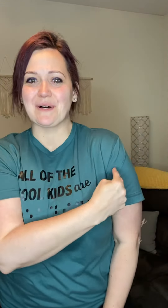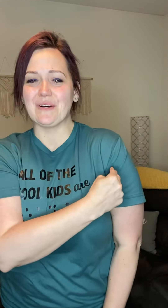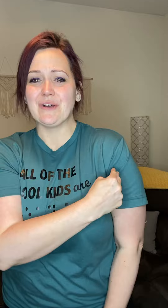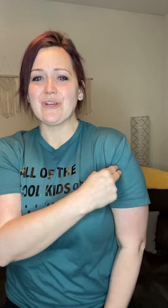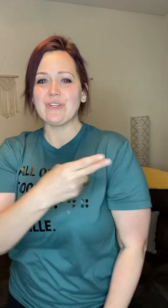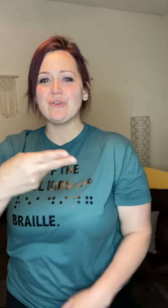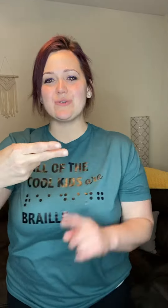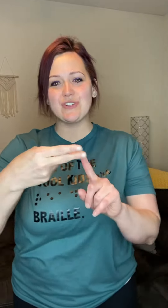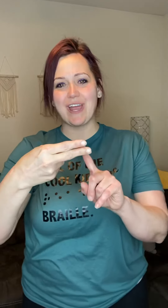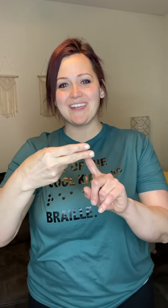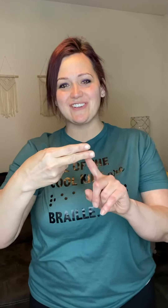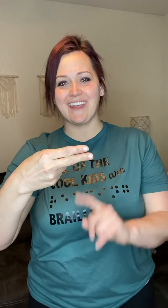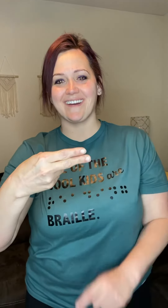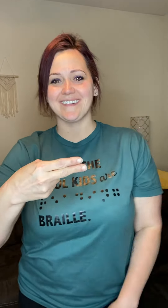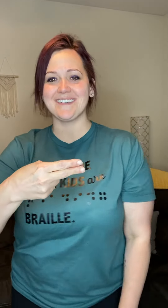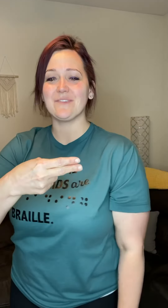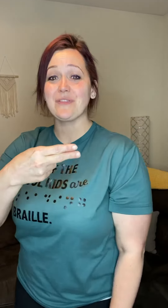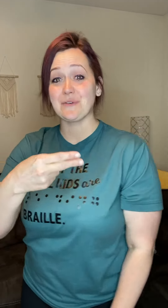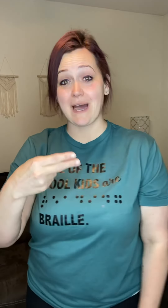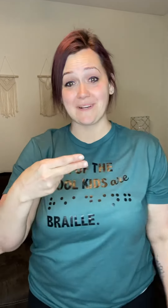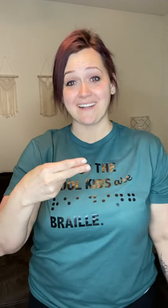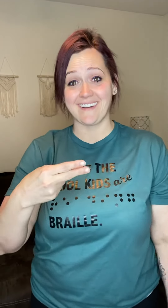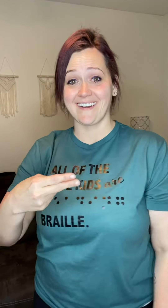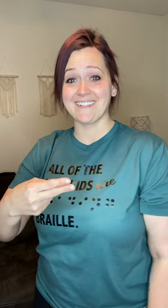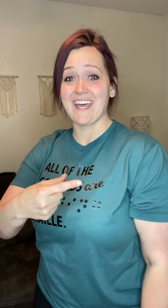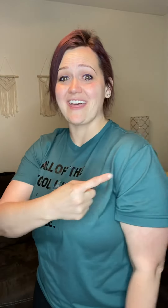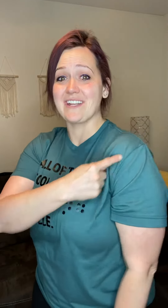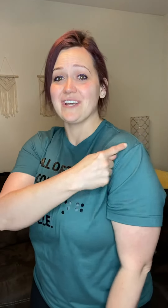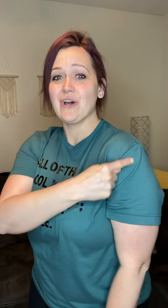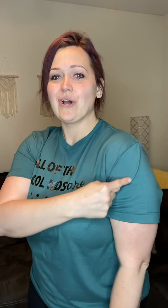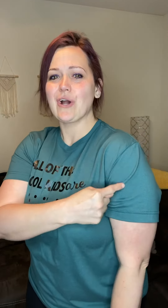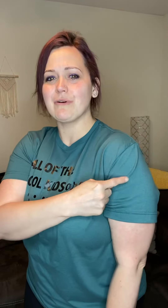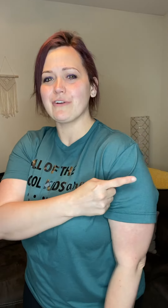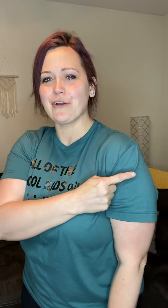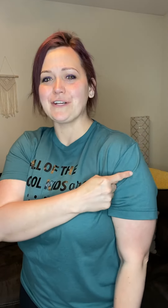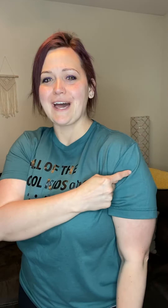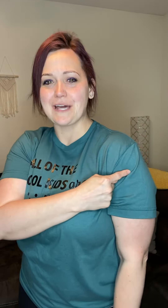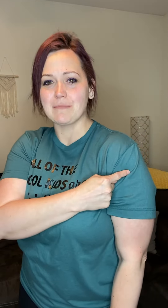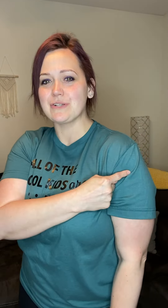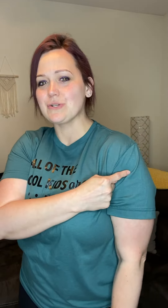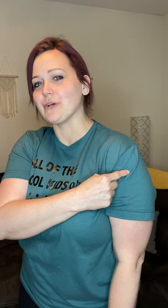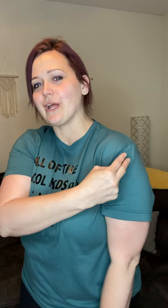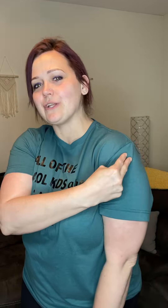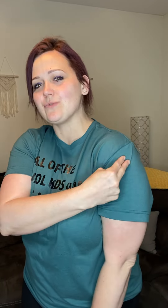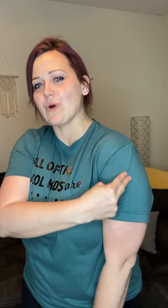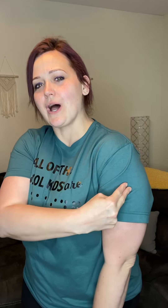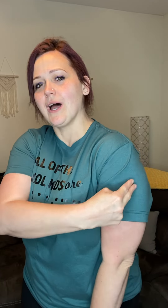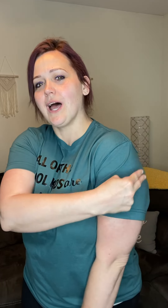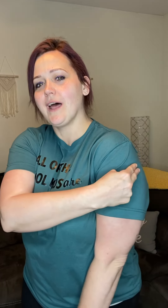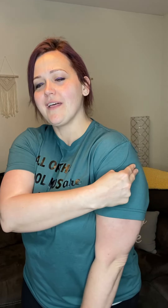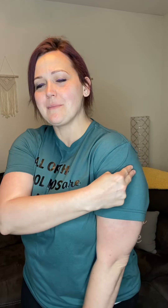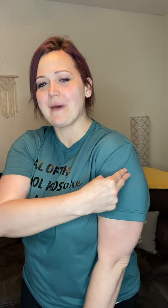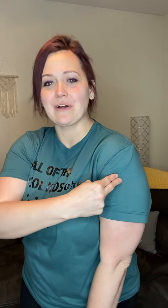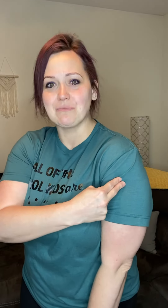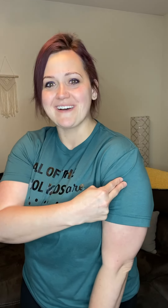Hospital. You use your H hand with your dominant hand and then come over to your non-dominant shoulder and you draw the medical plus